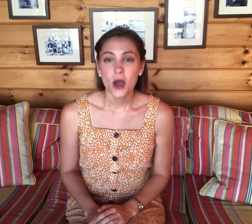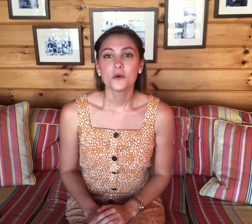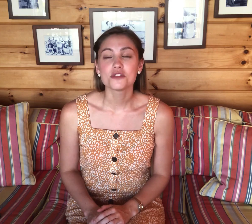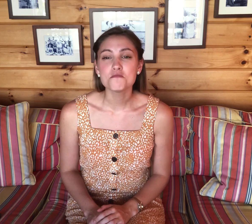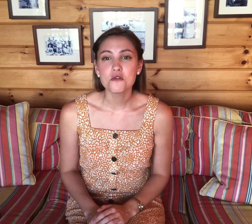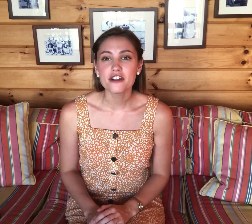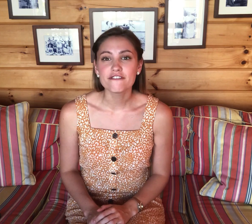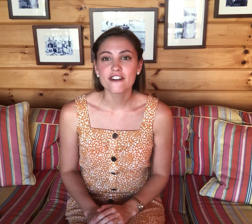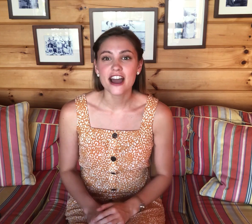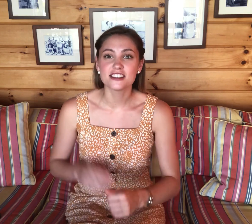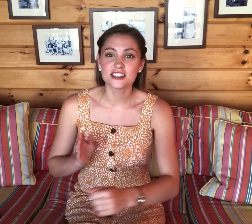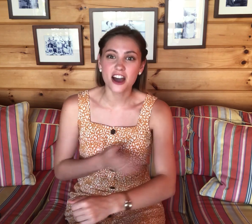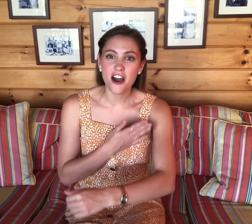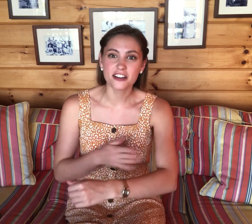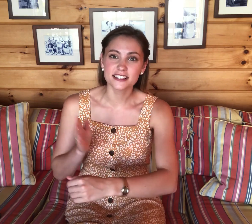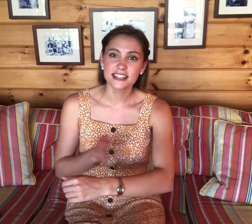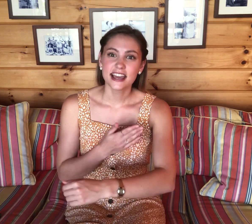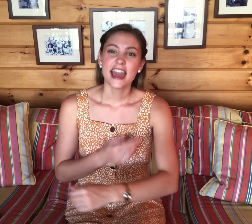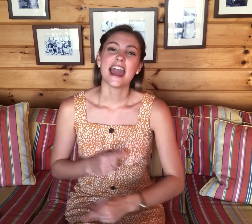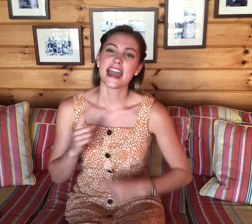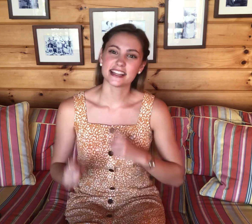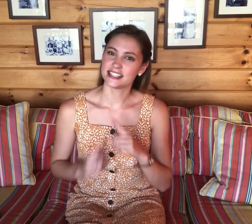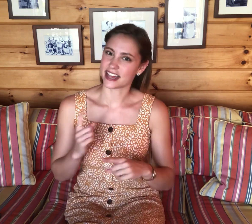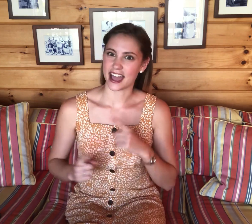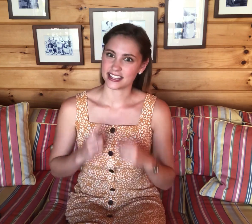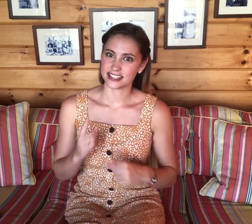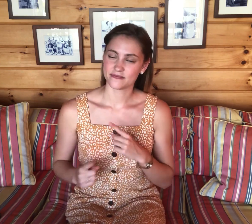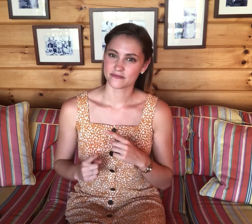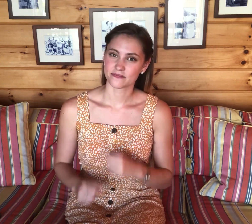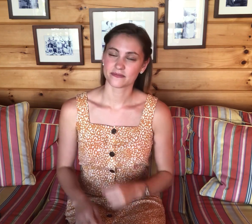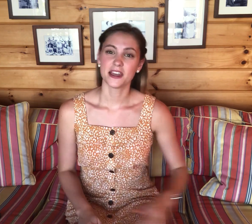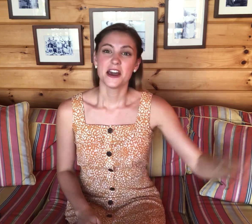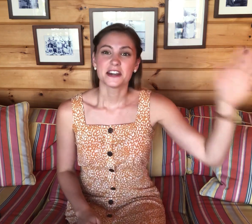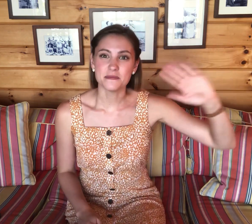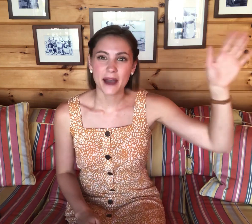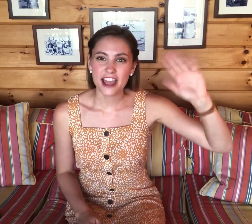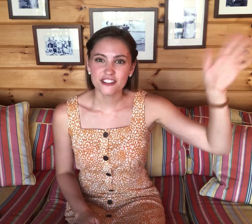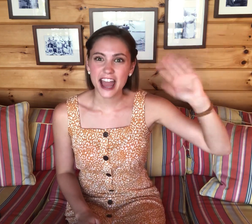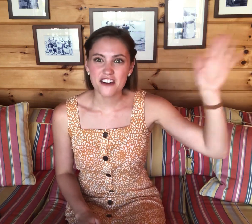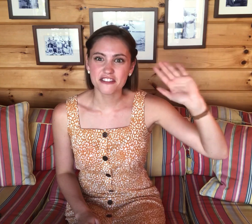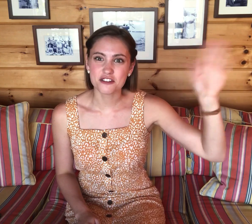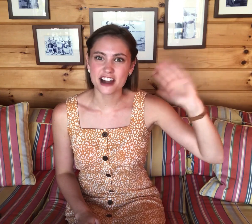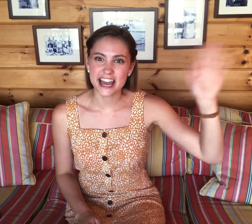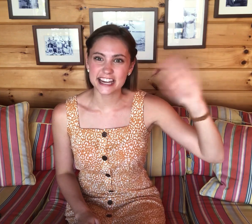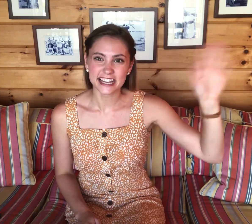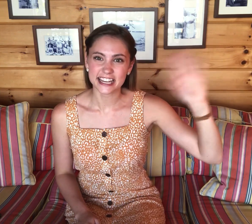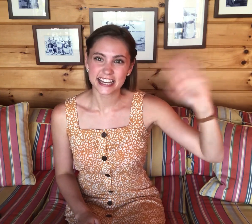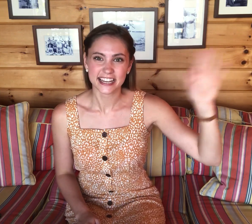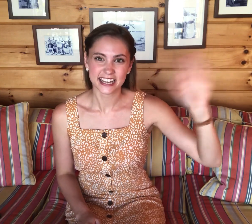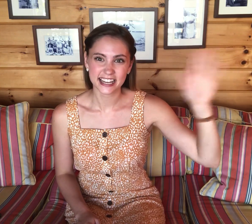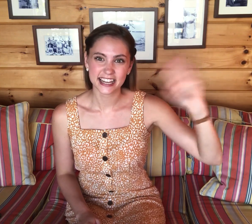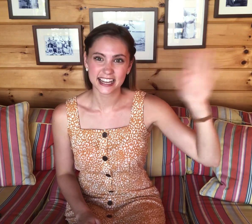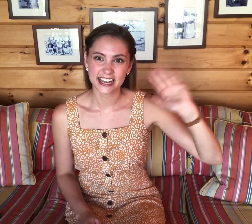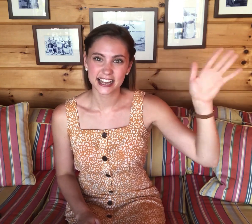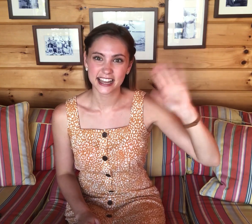is an L, and this is a Y. So we're just combining them all. I love you. And I would just say, I love you. If you're